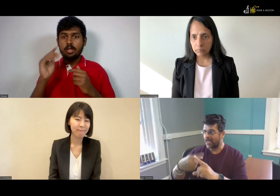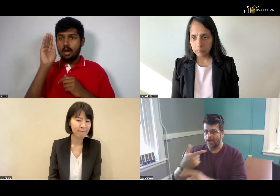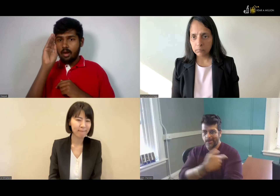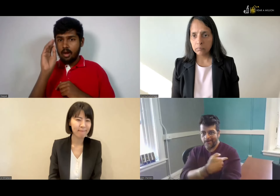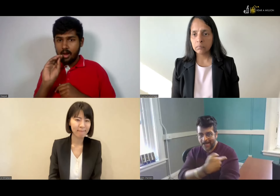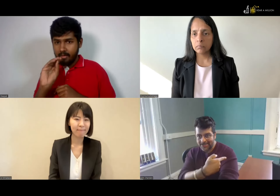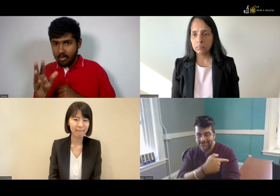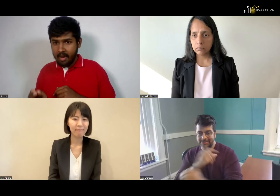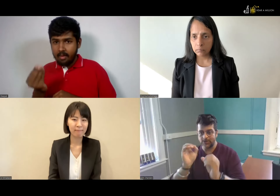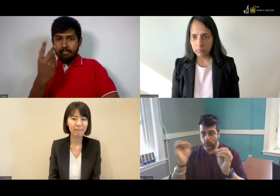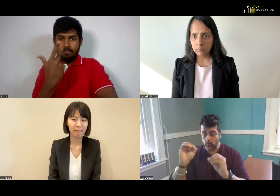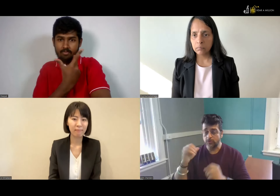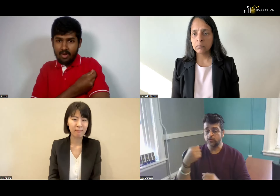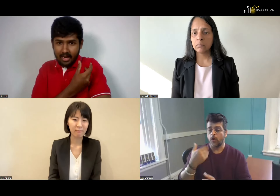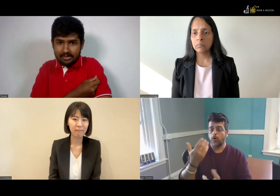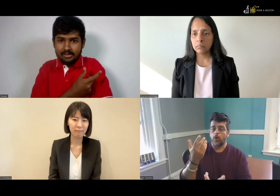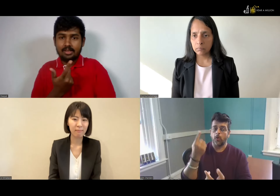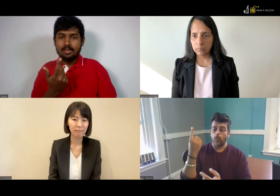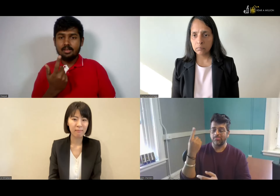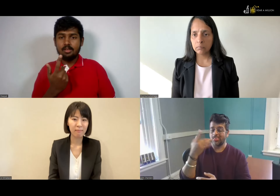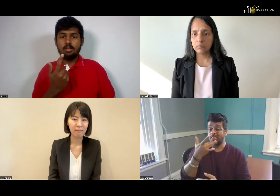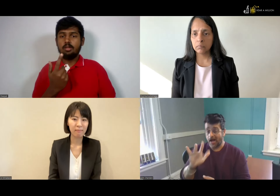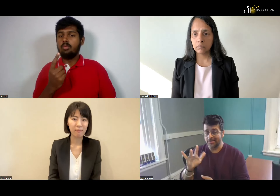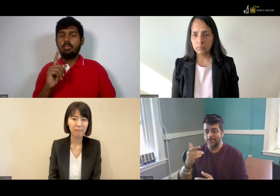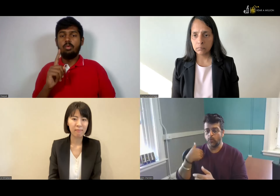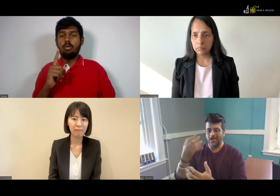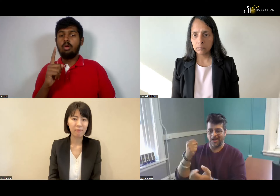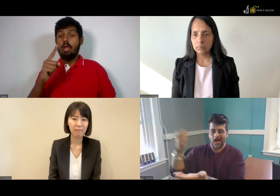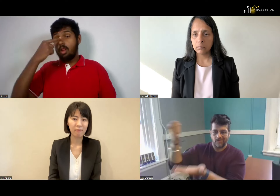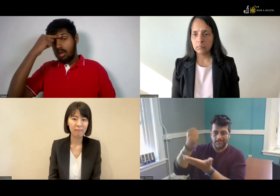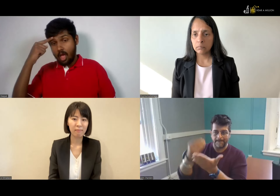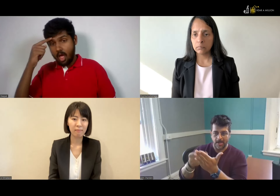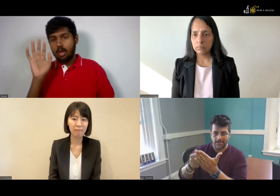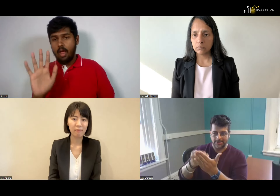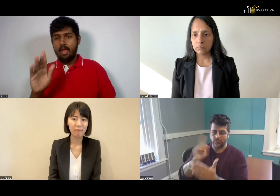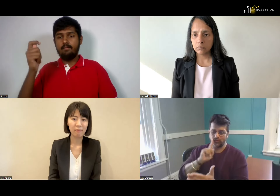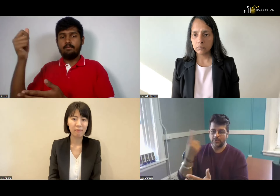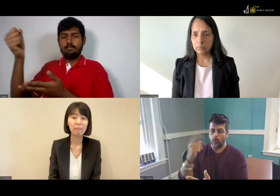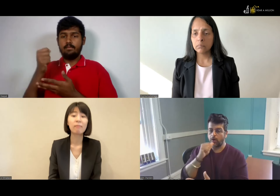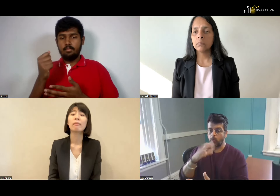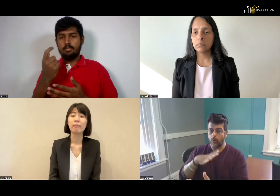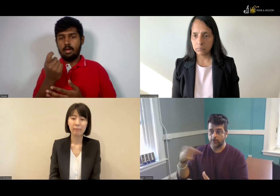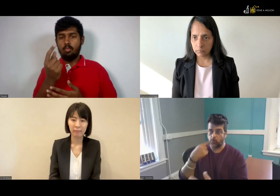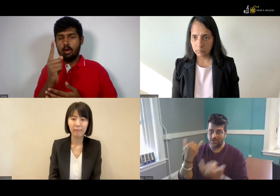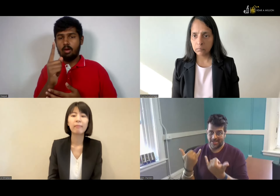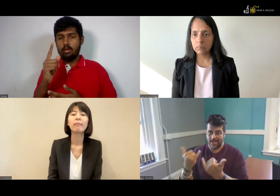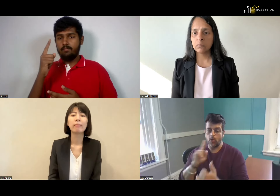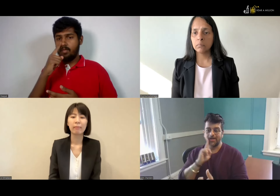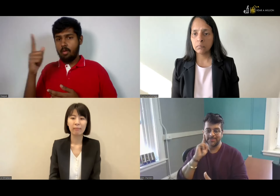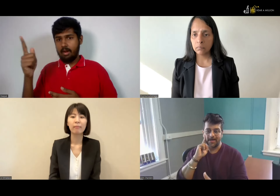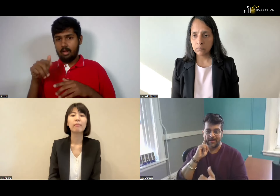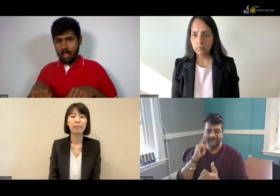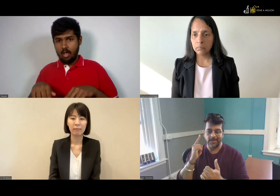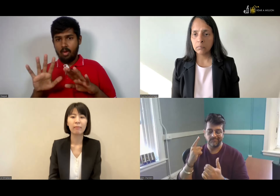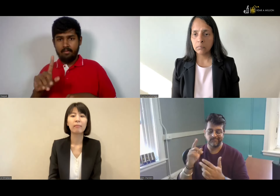find information about the vaccination, about masks. Luckily, we got a grant, and there's this